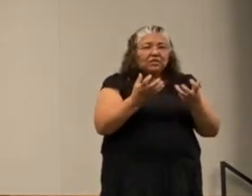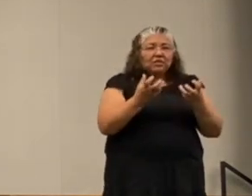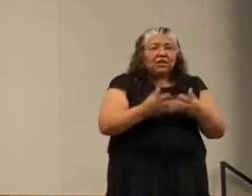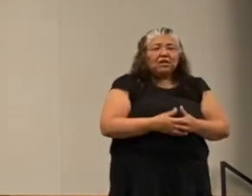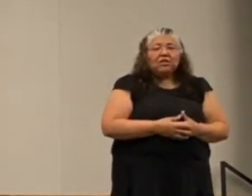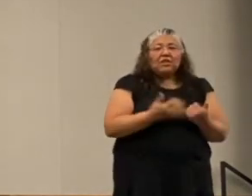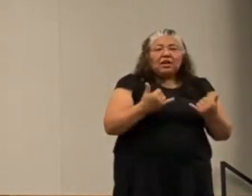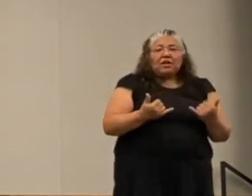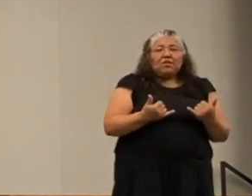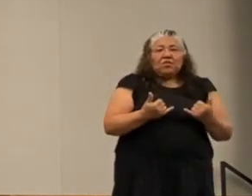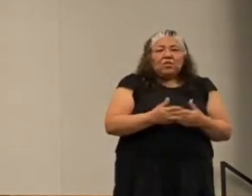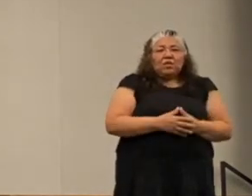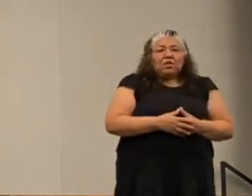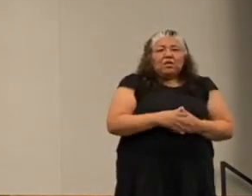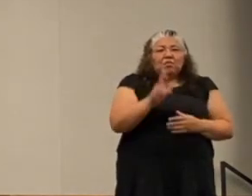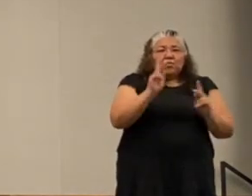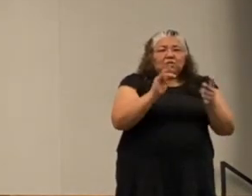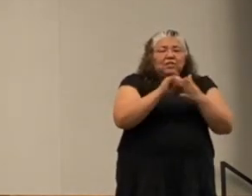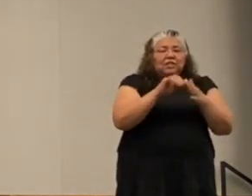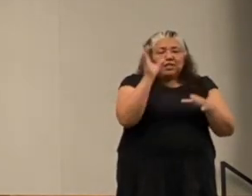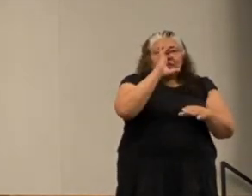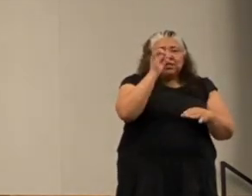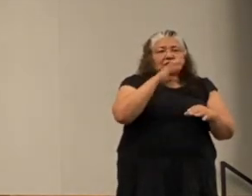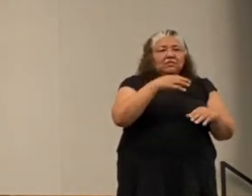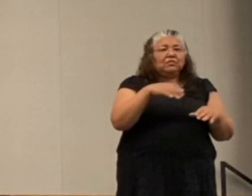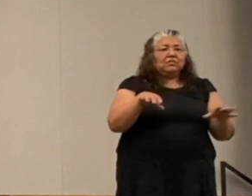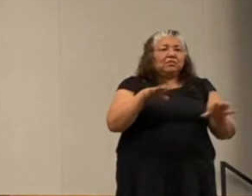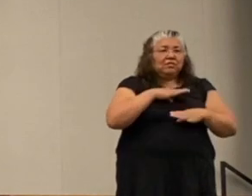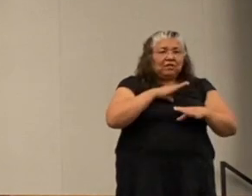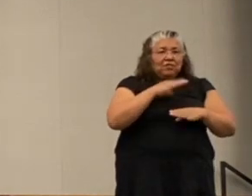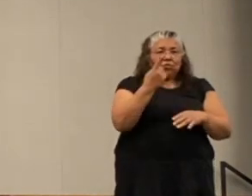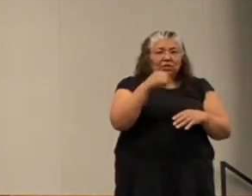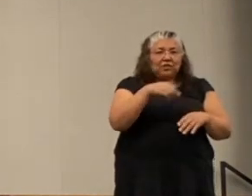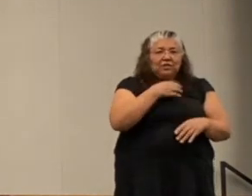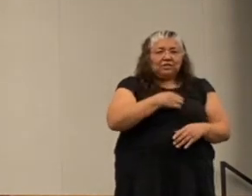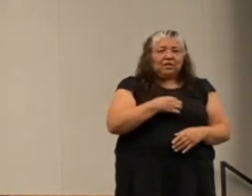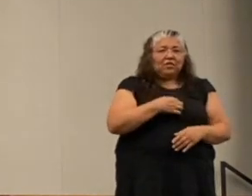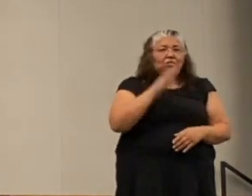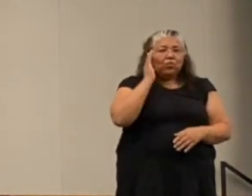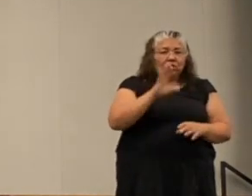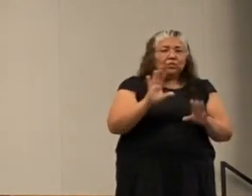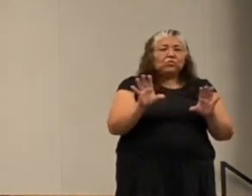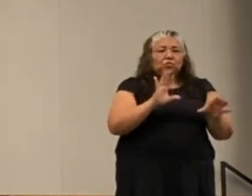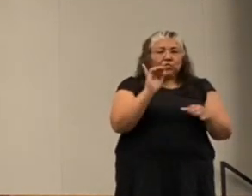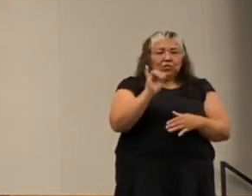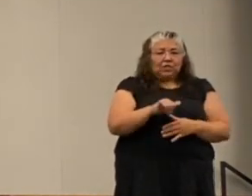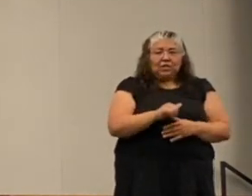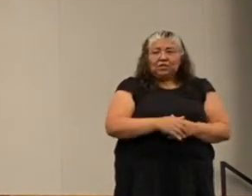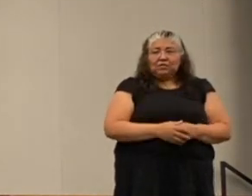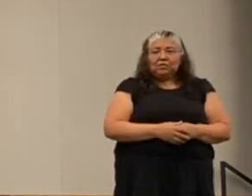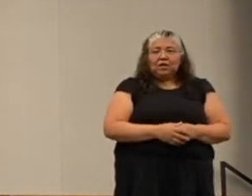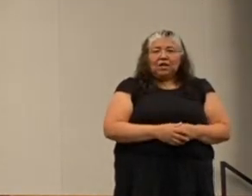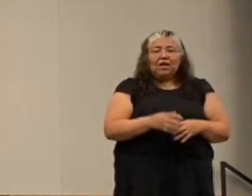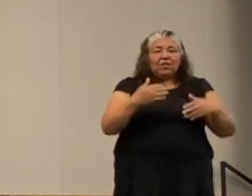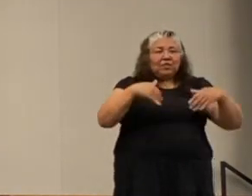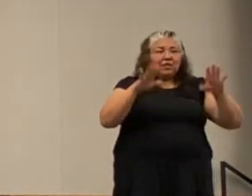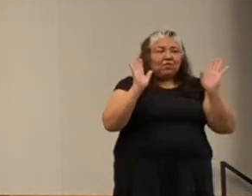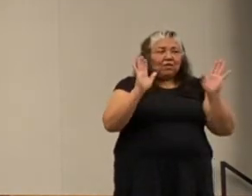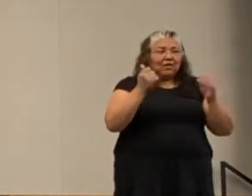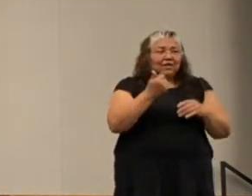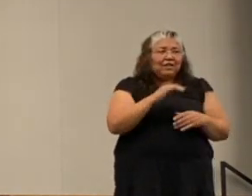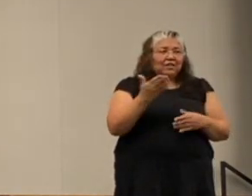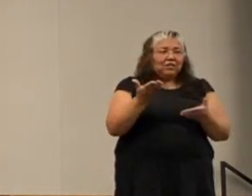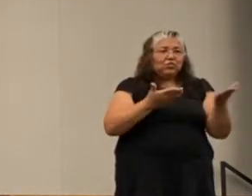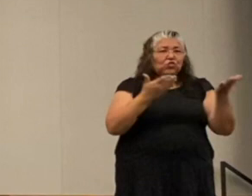who seeks to satisfy one of those desires, they often will do it and sacrifice anything